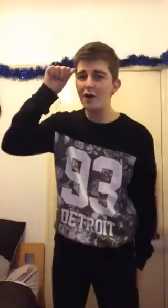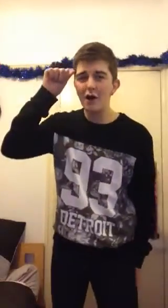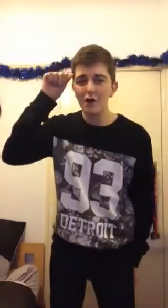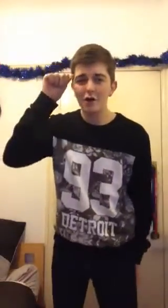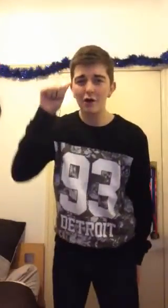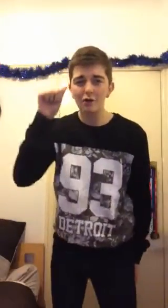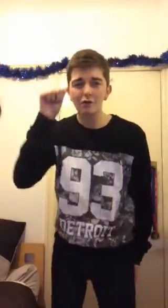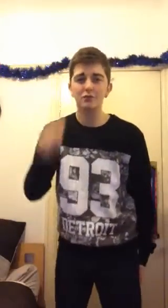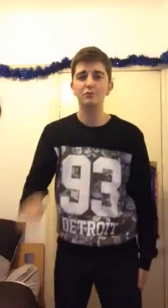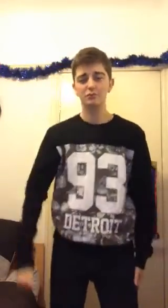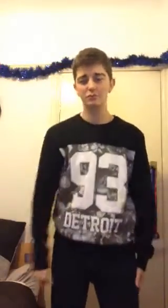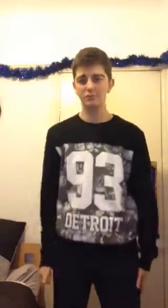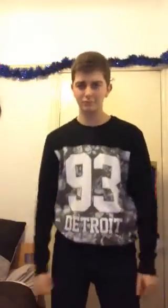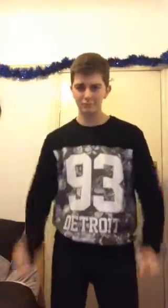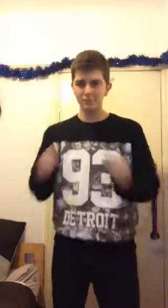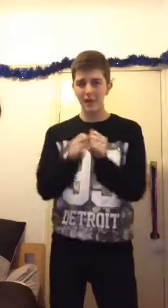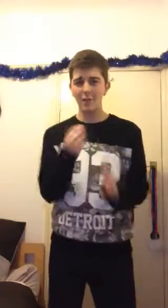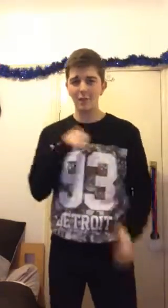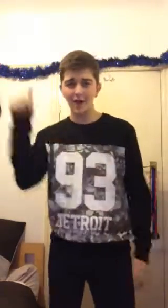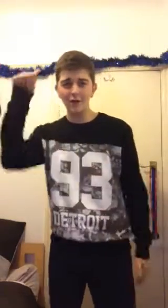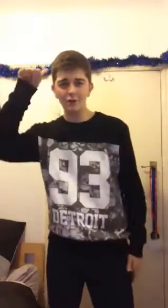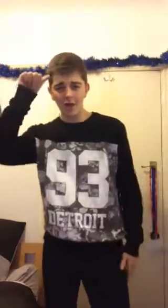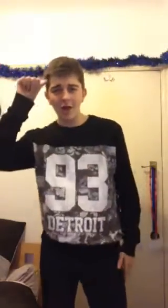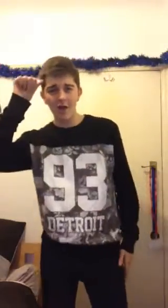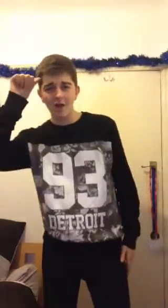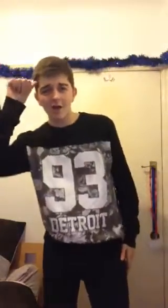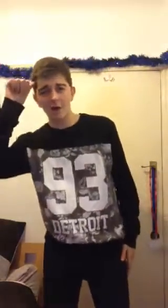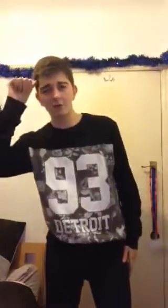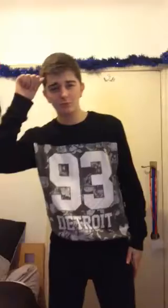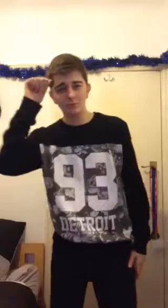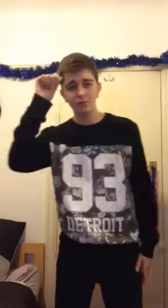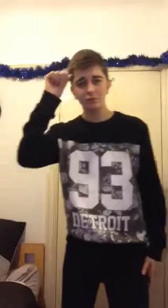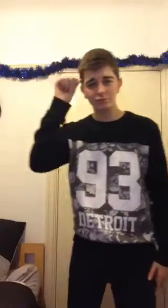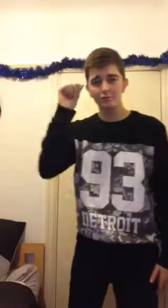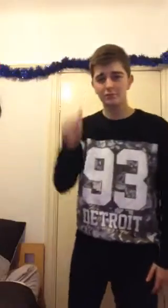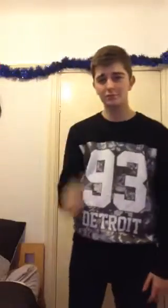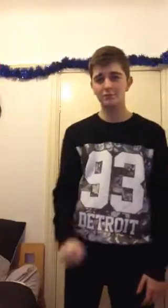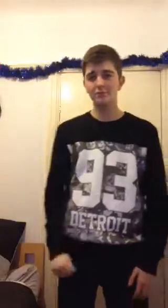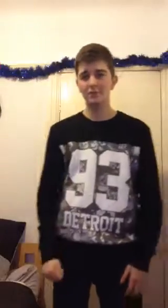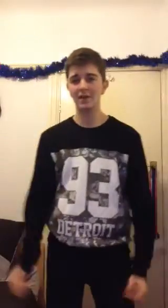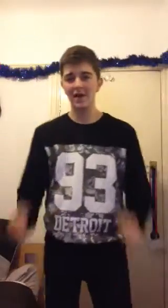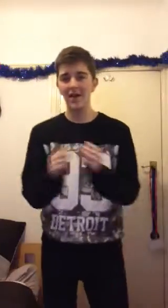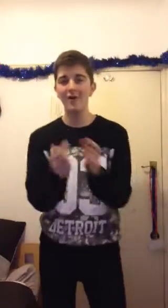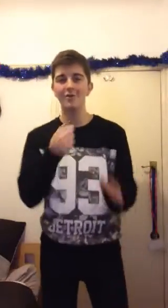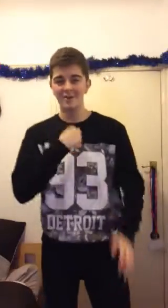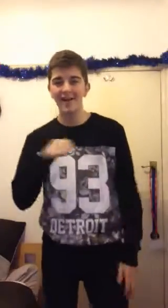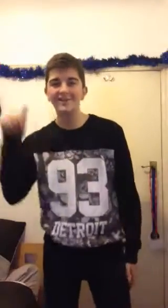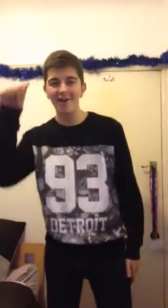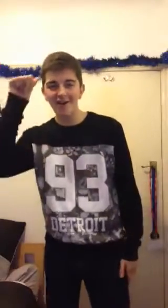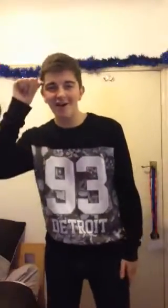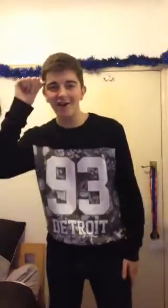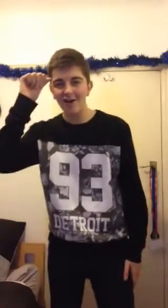if you really me? every I How will I know